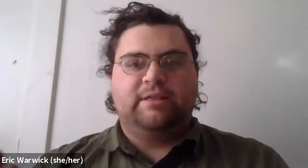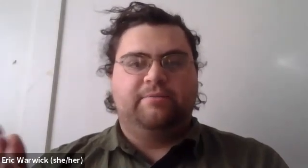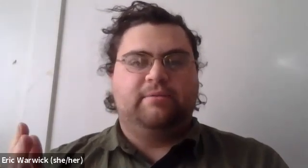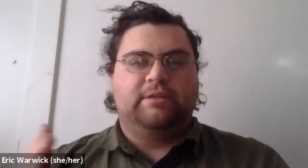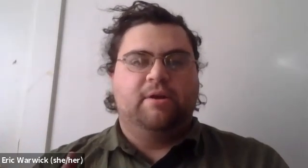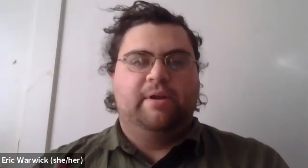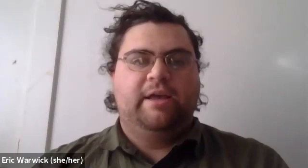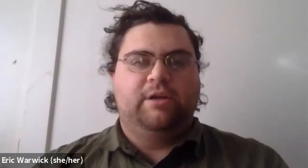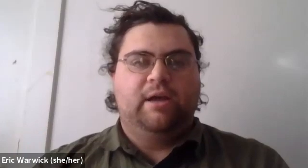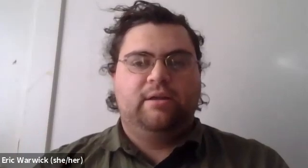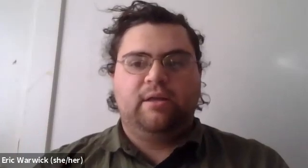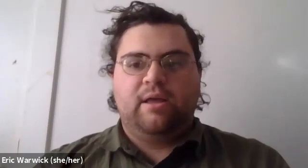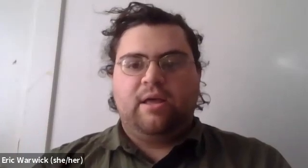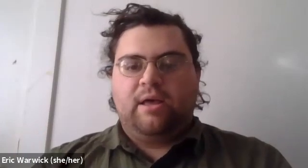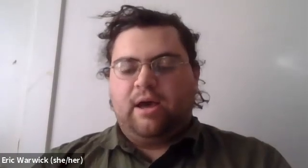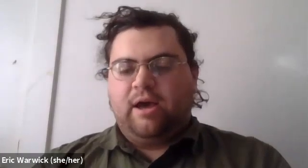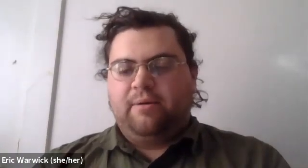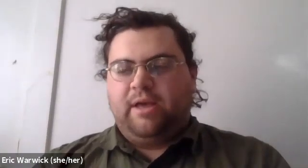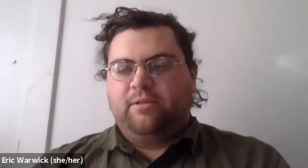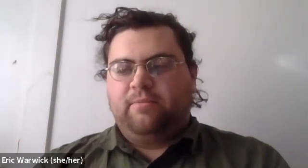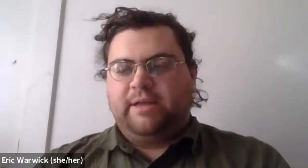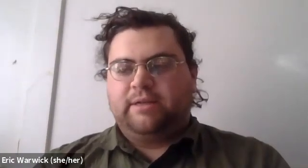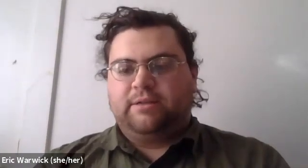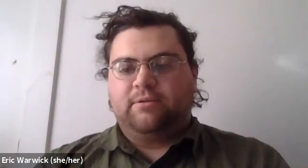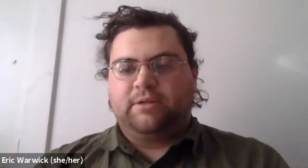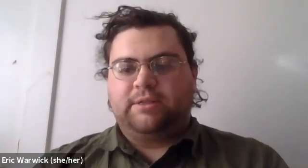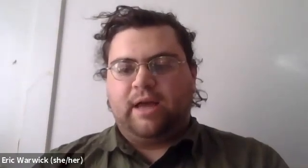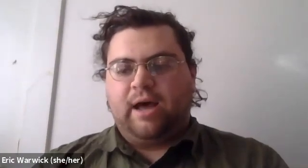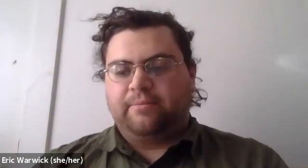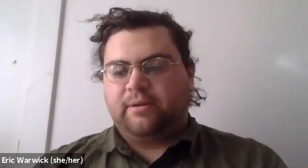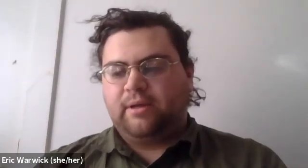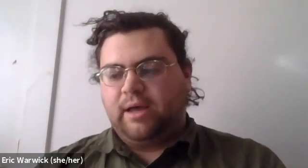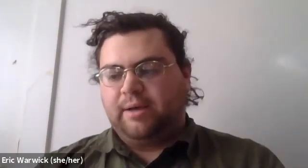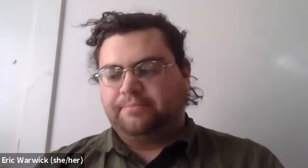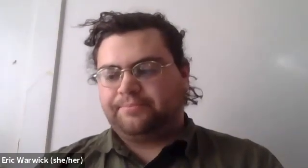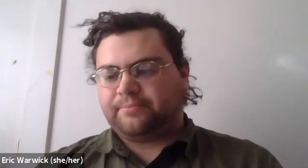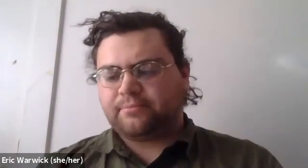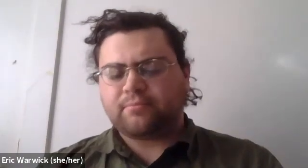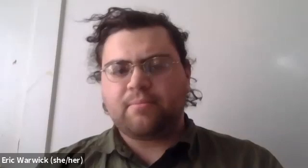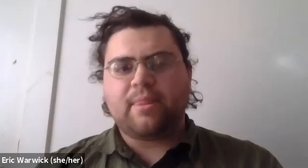It's because of discrimination in the ways our schools are set up.